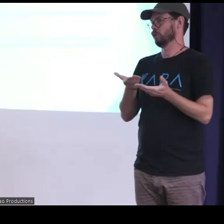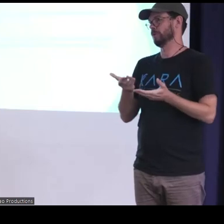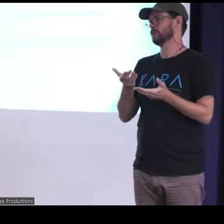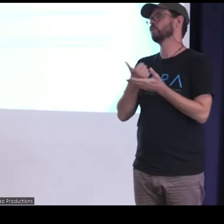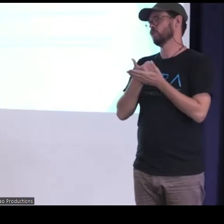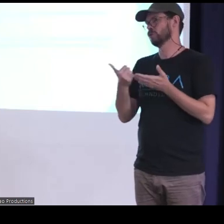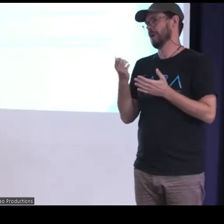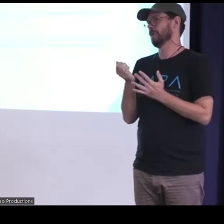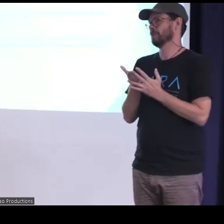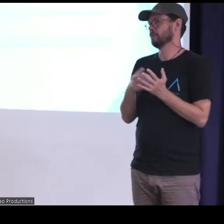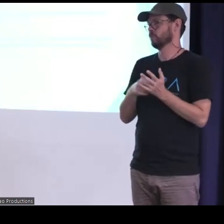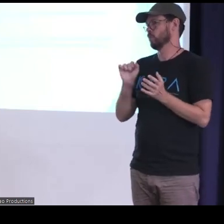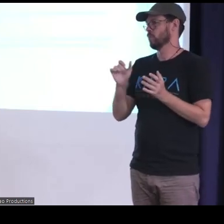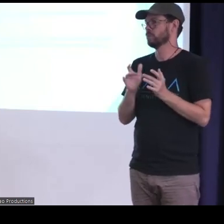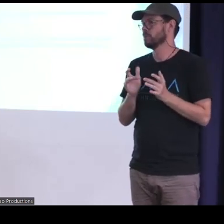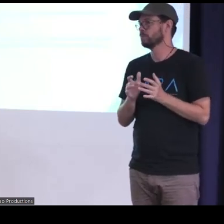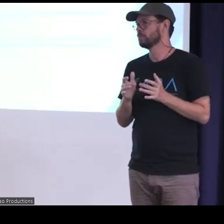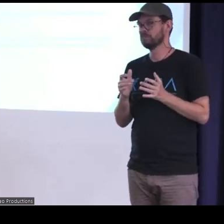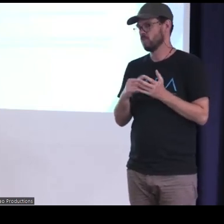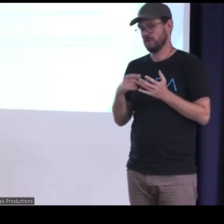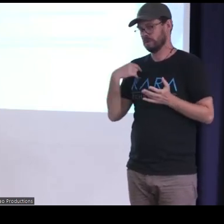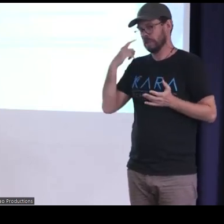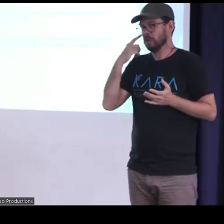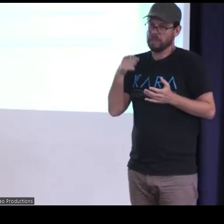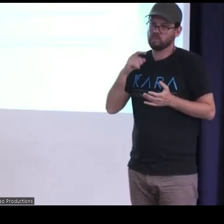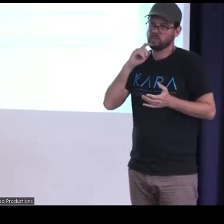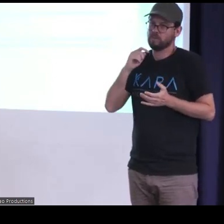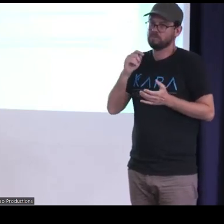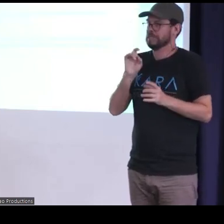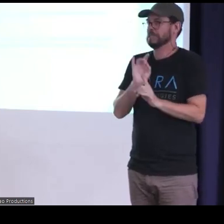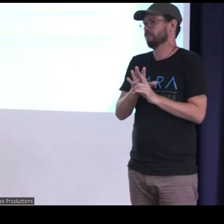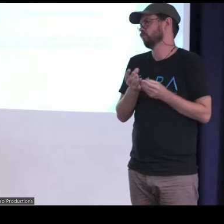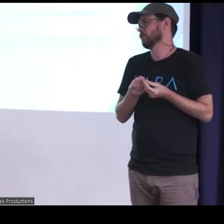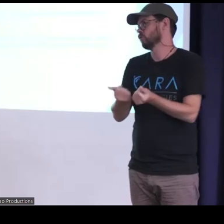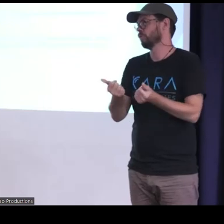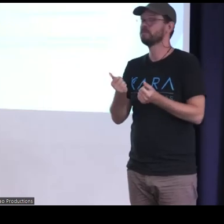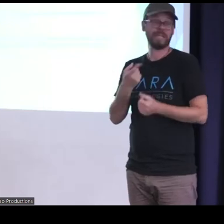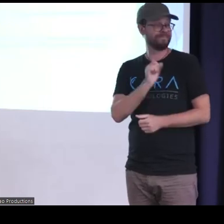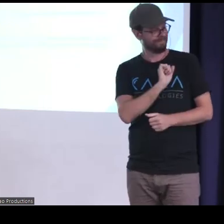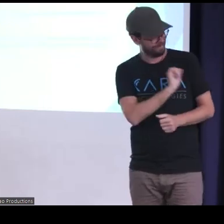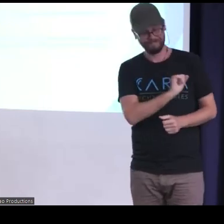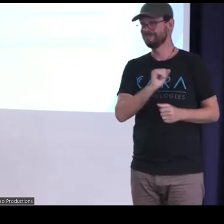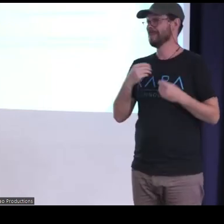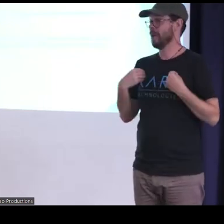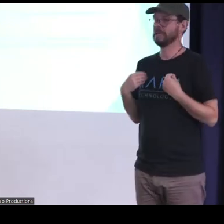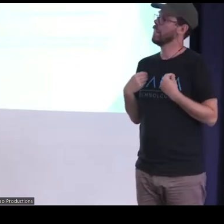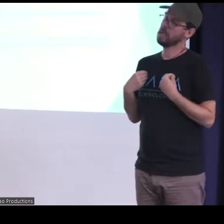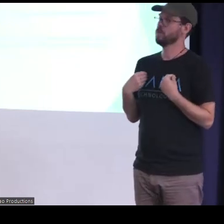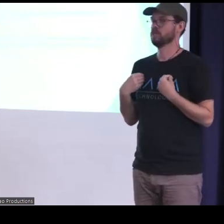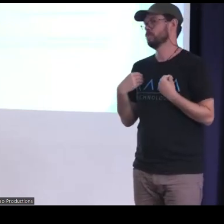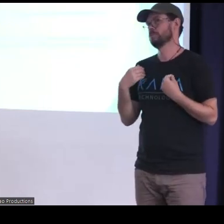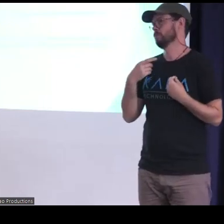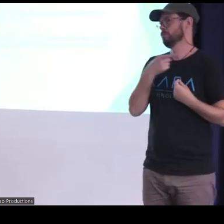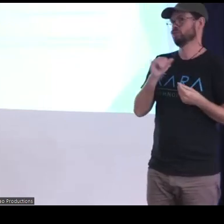So the National Emergency Services would have access to people's contacts. So I would imagine that that would